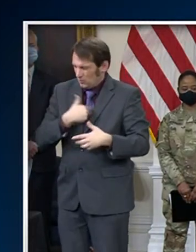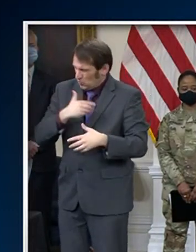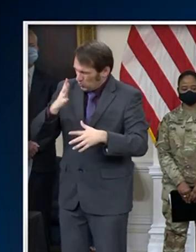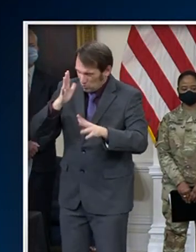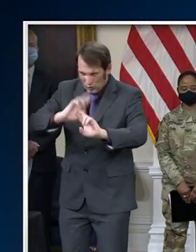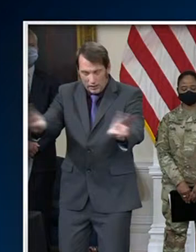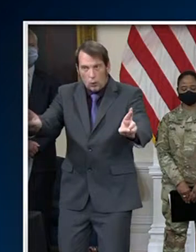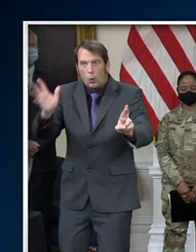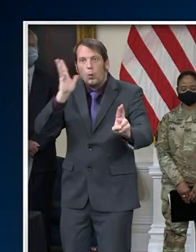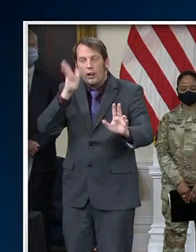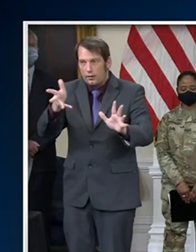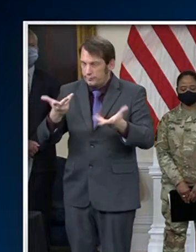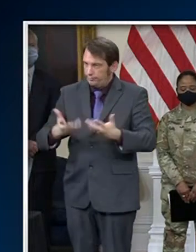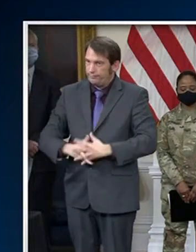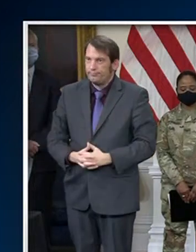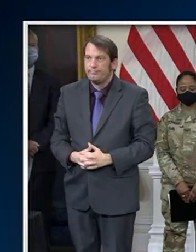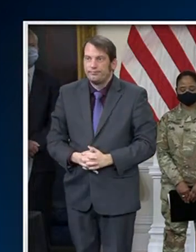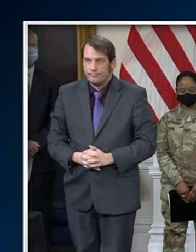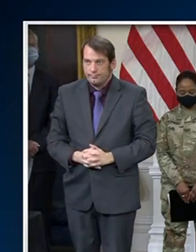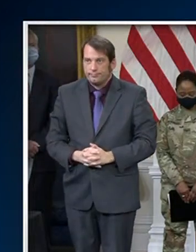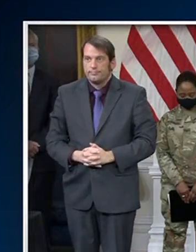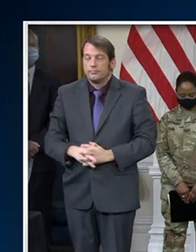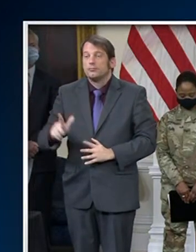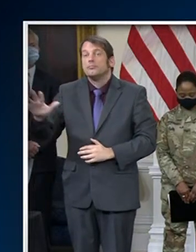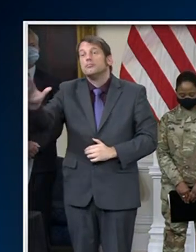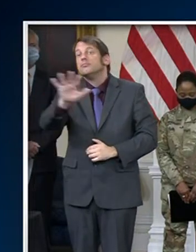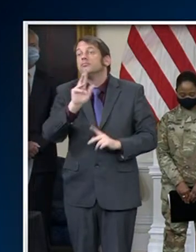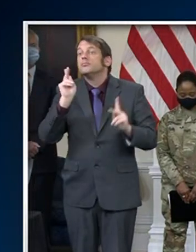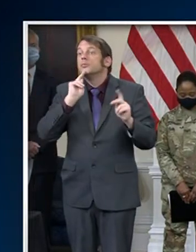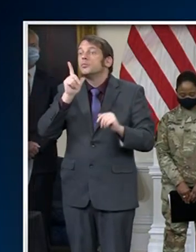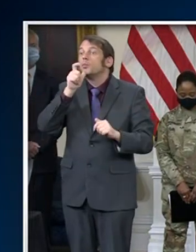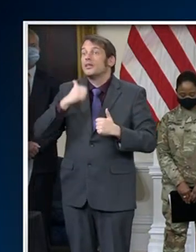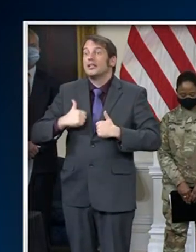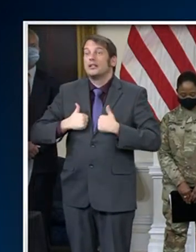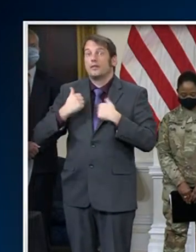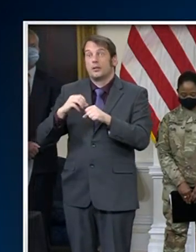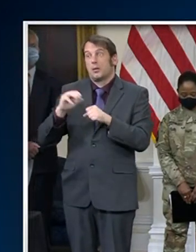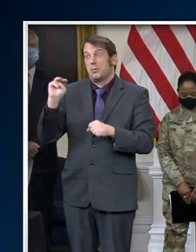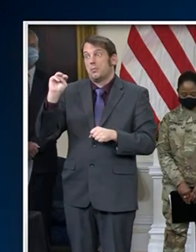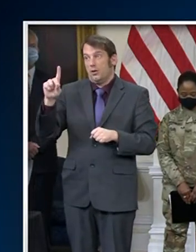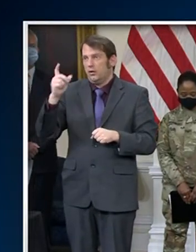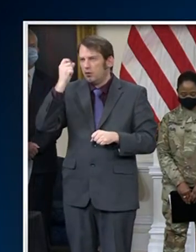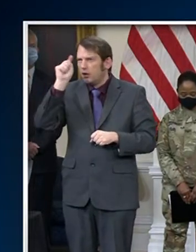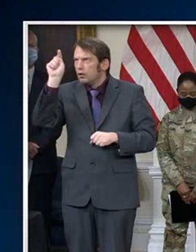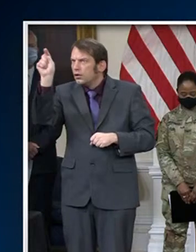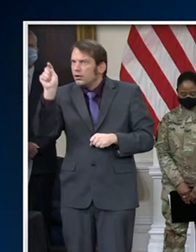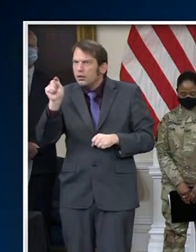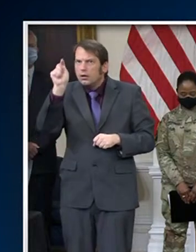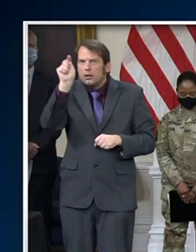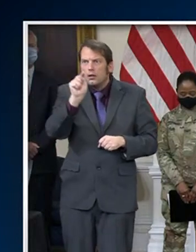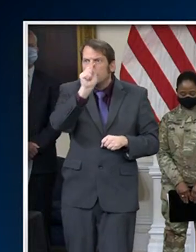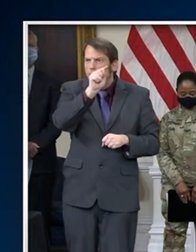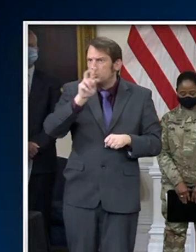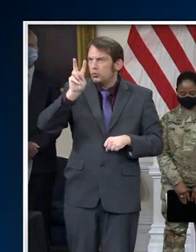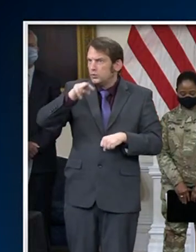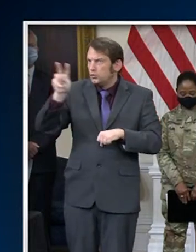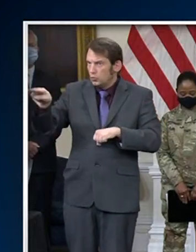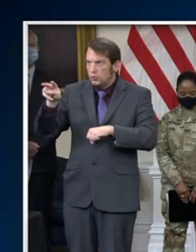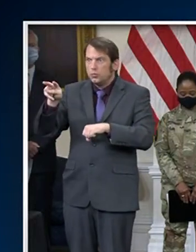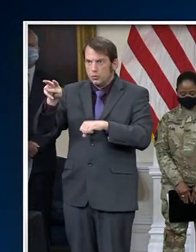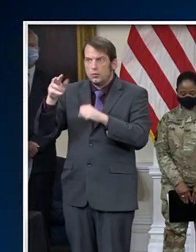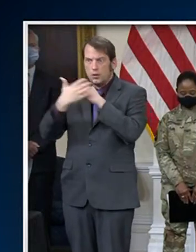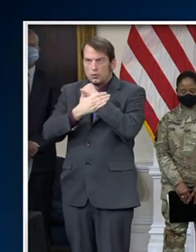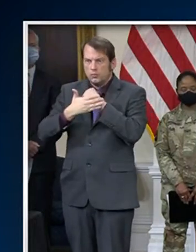Residents from 22 of the state's 24 jurisdictions have already been vaccinated and or scheduled